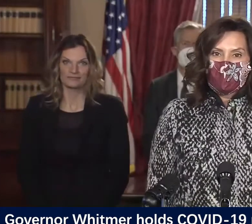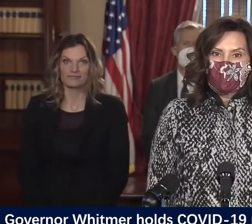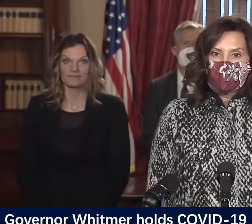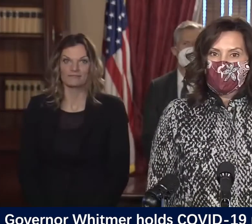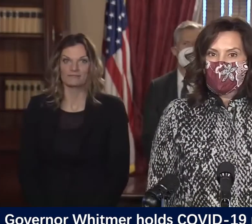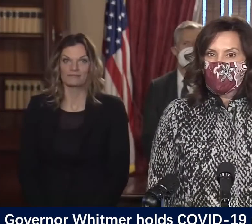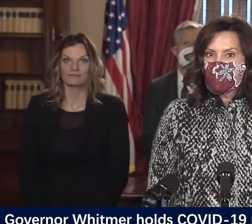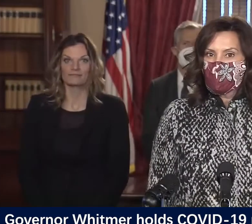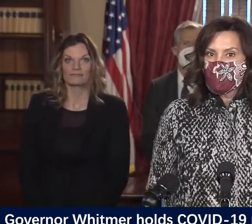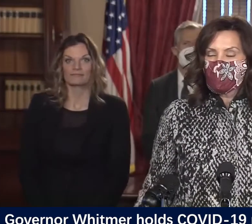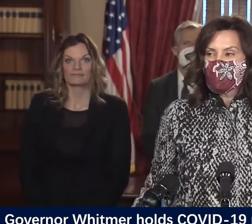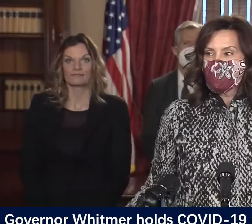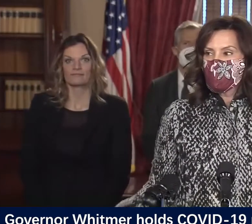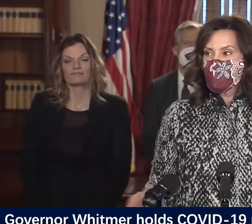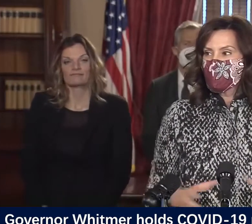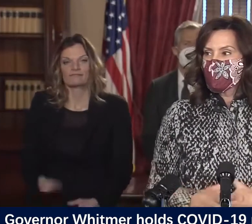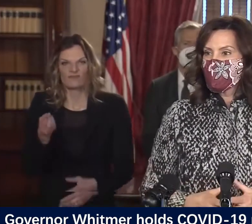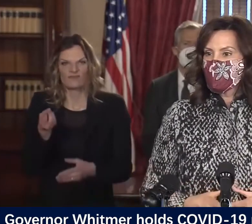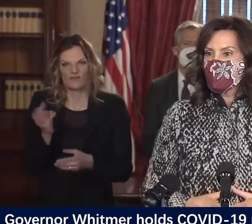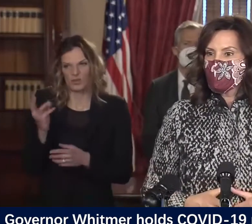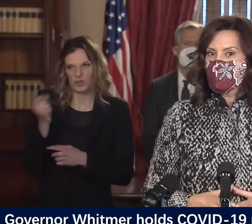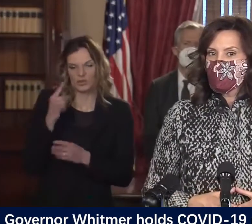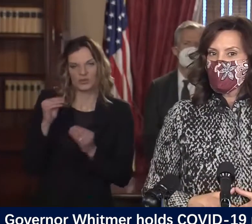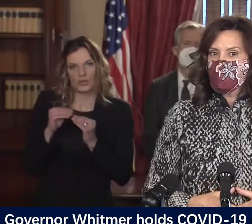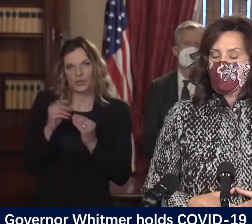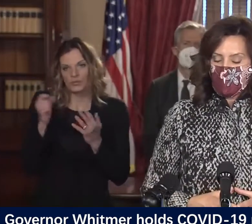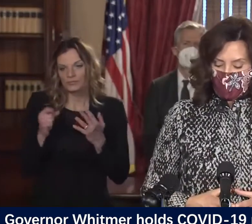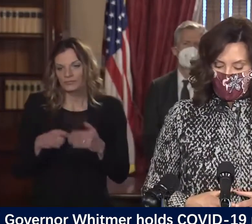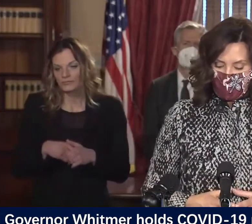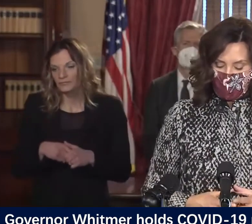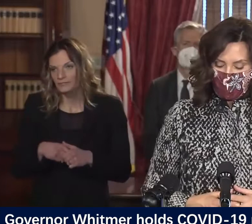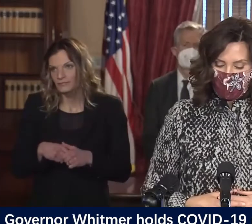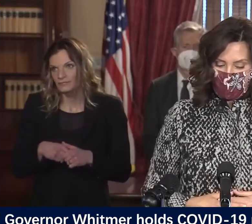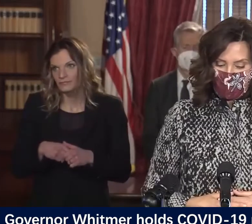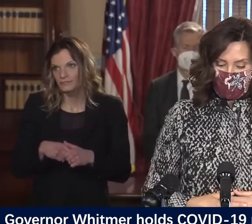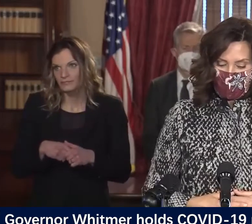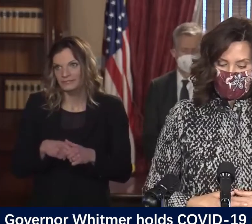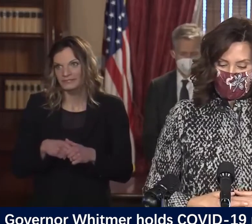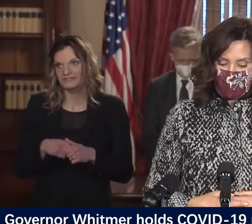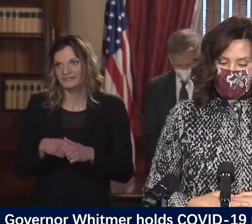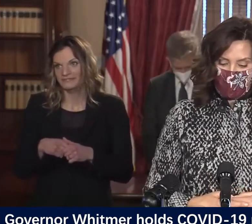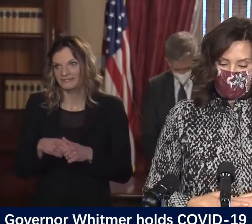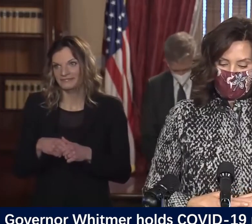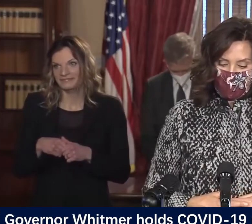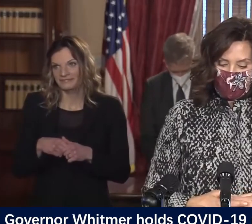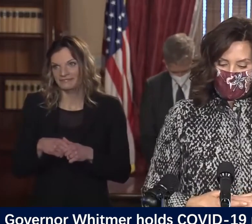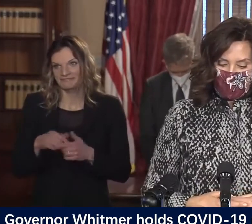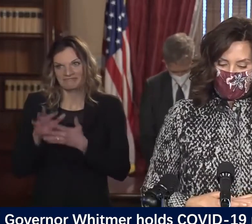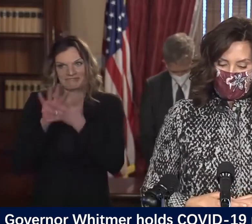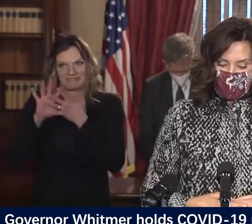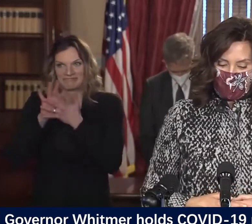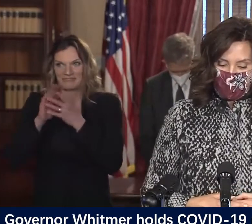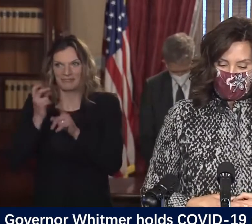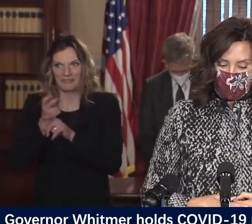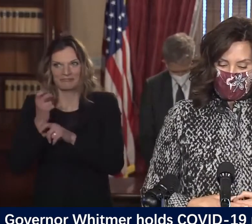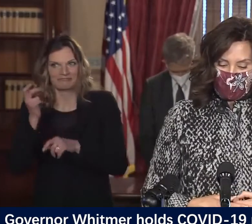All right, we've got time for a few more. So the next question will come from Eric Lloyd with C9 and 10.